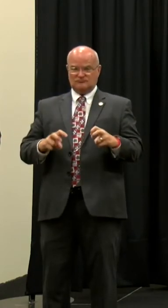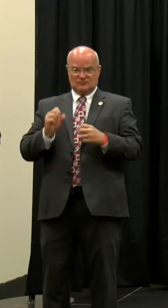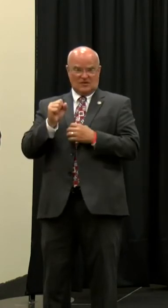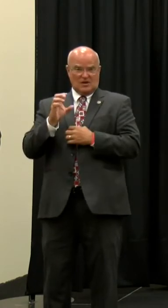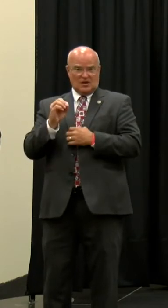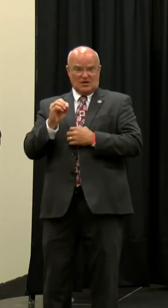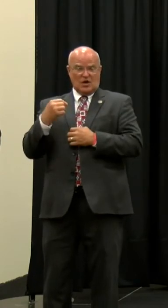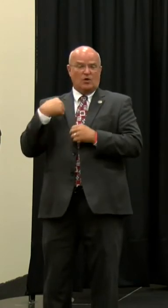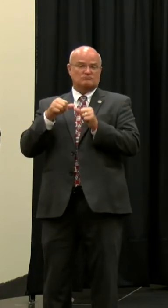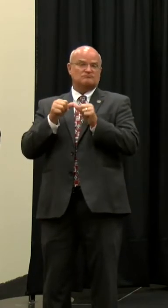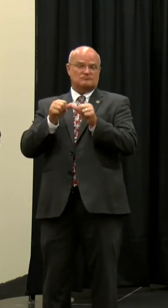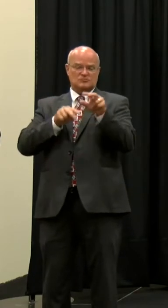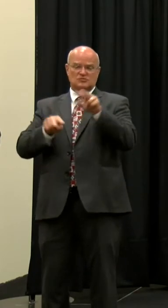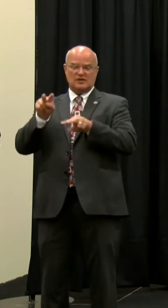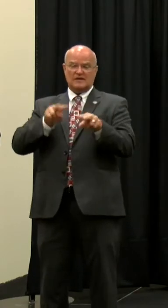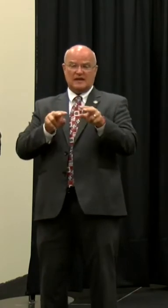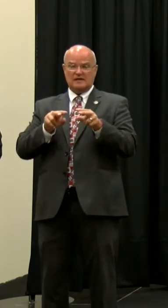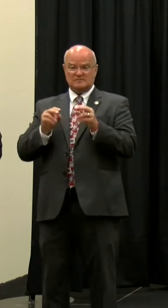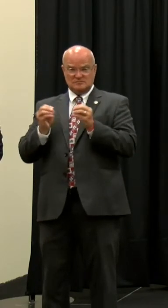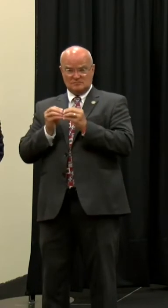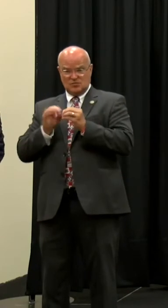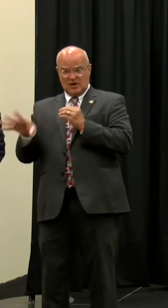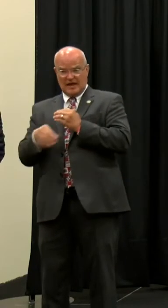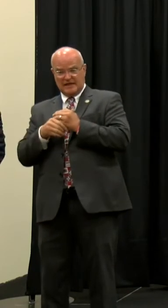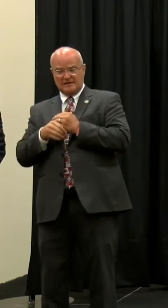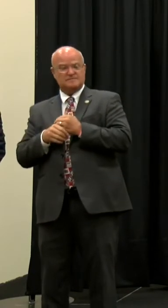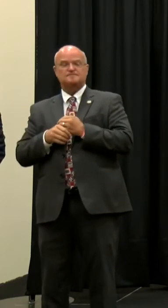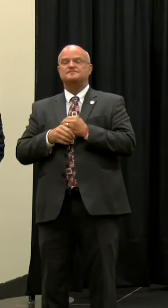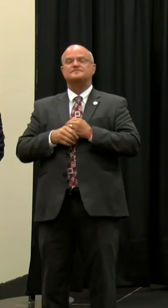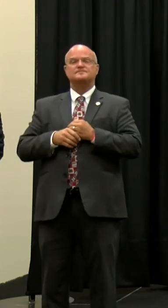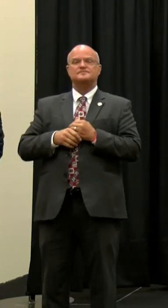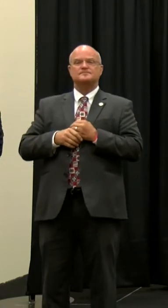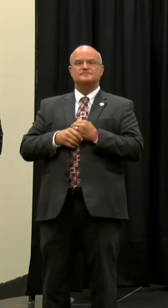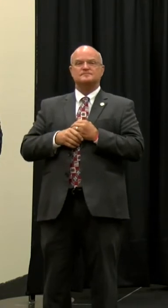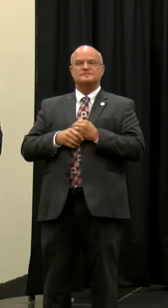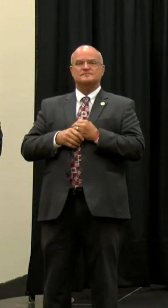So we'll continue to look at that. Did you have anything else, Dr. Romero?